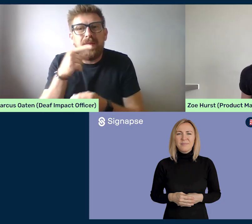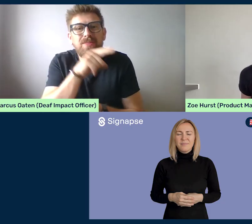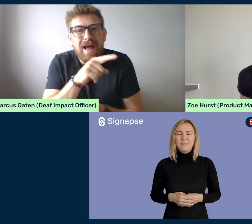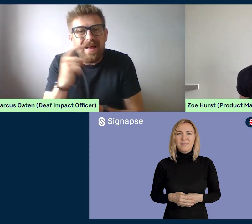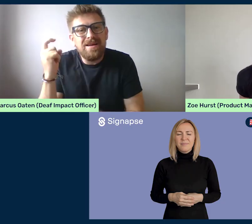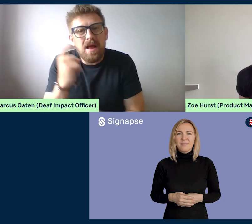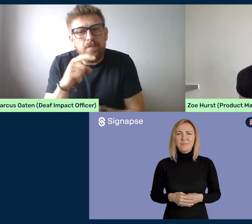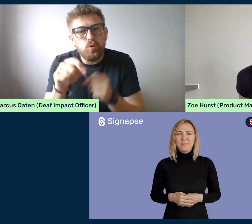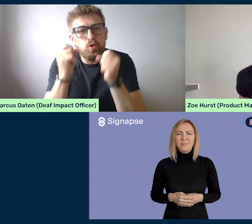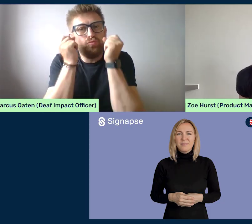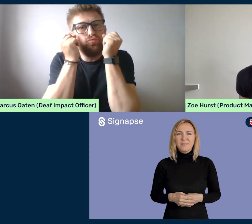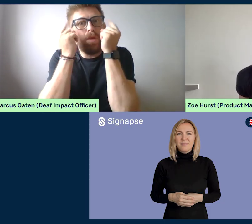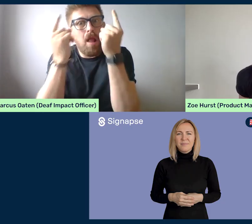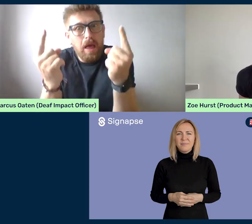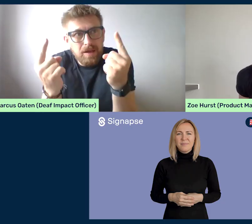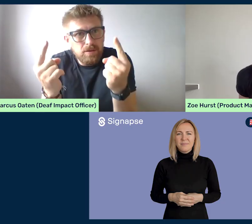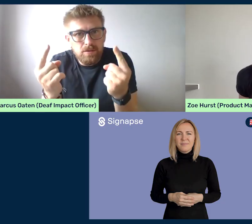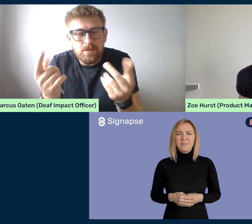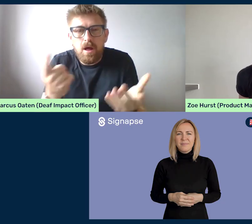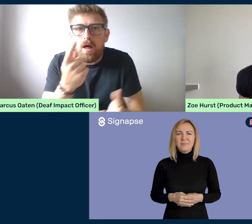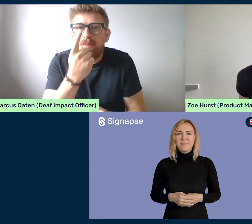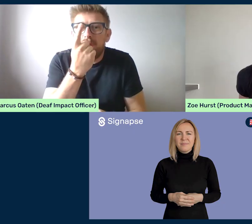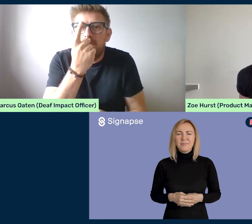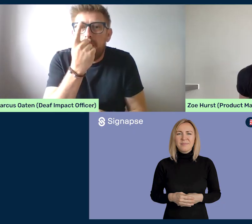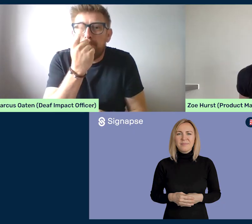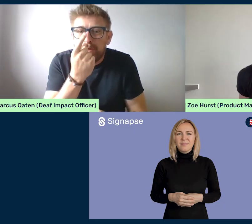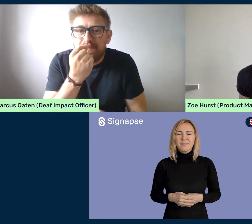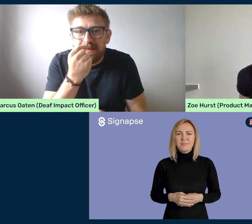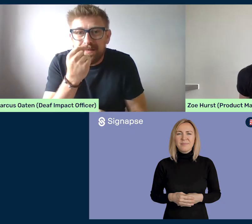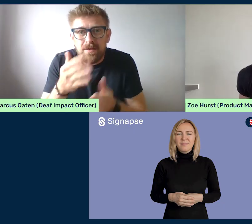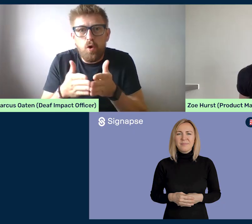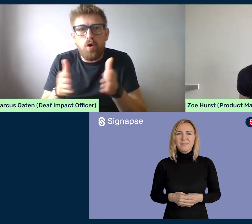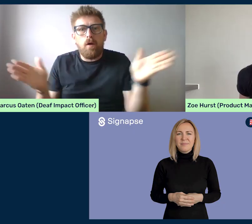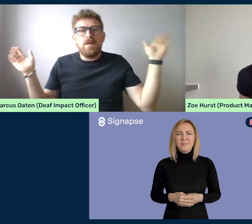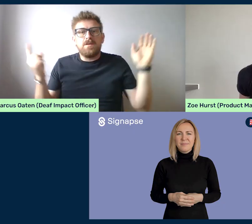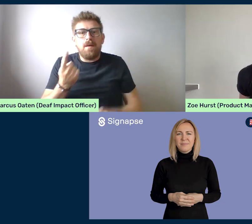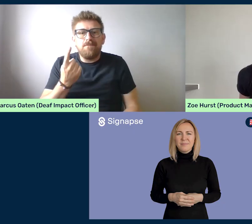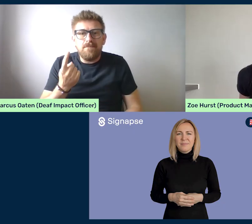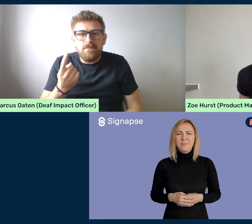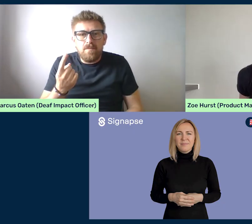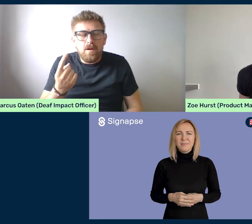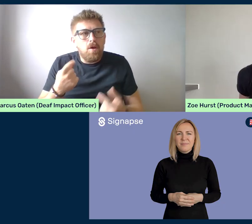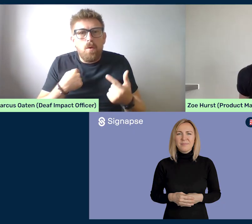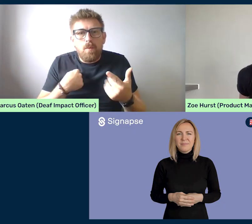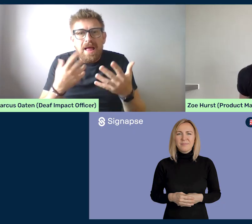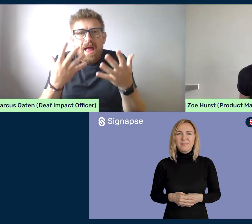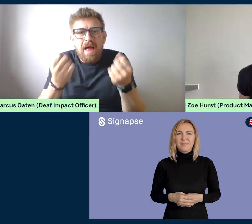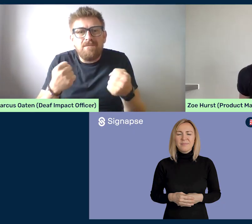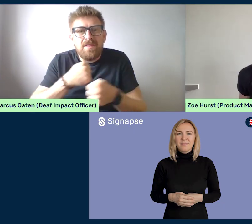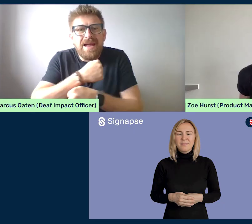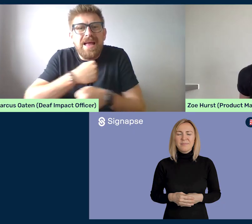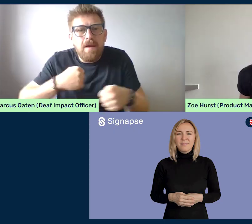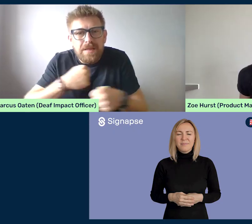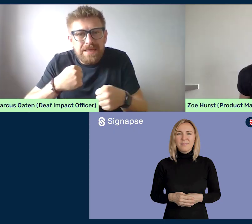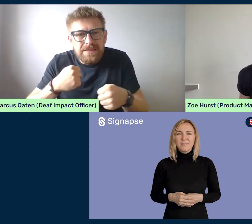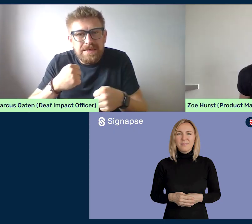we use that feedback. And I think people are starting to realize the actual possibilities have